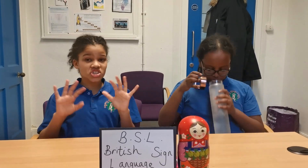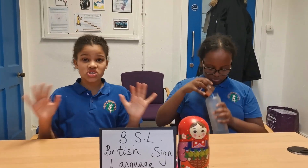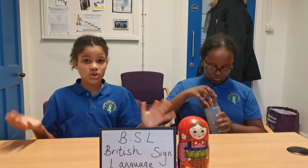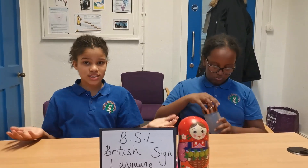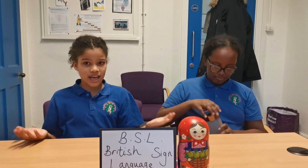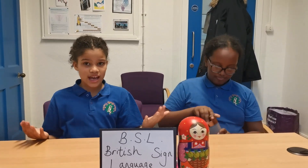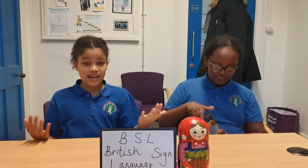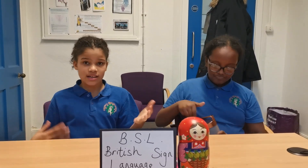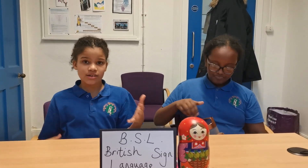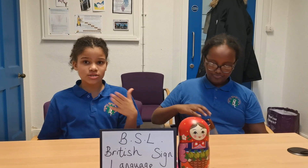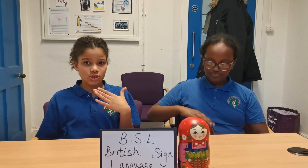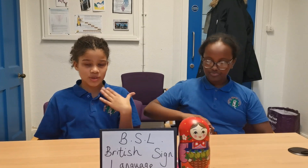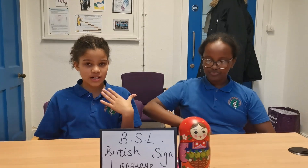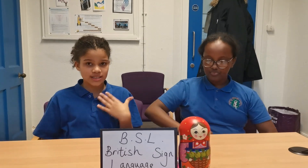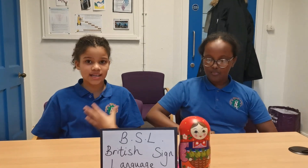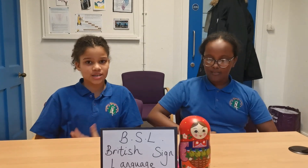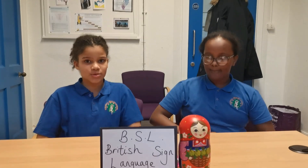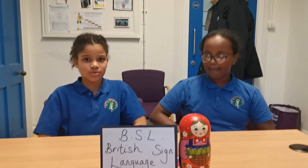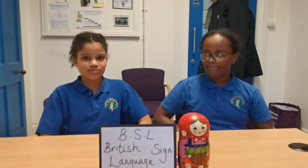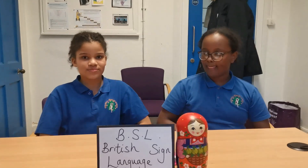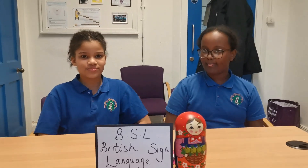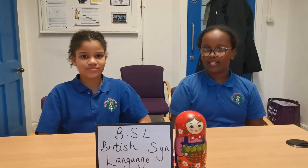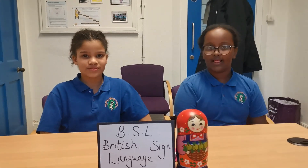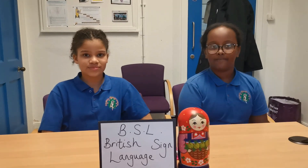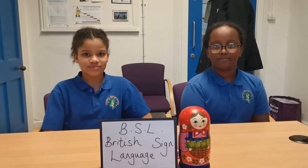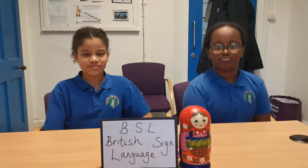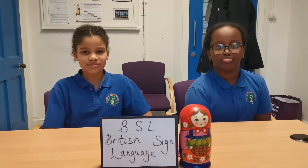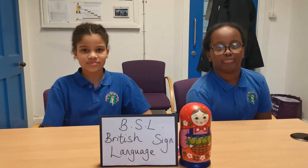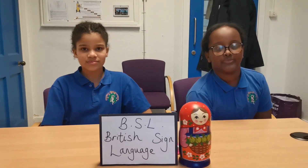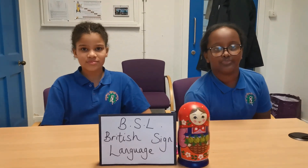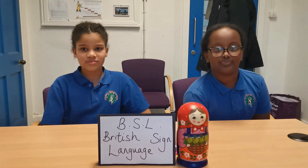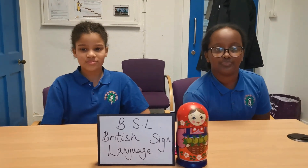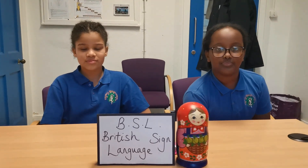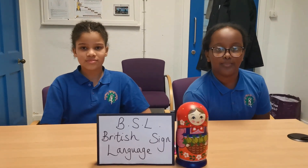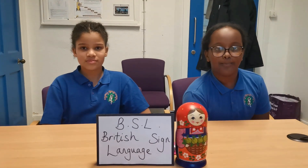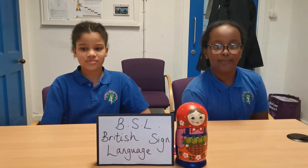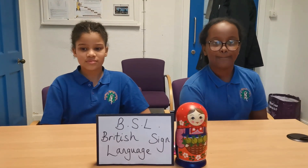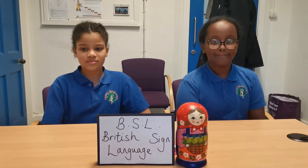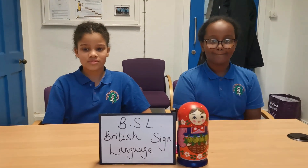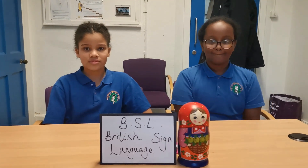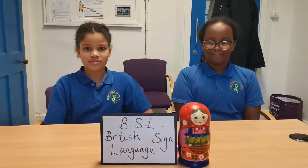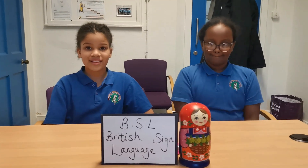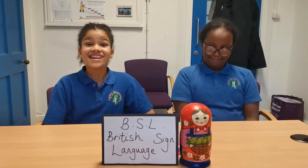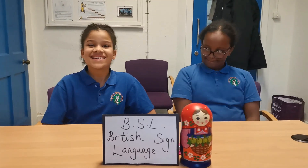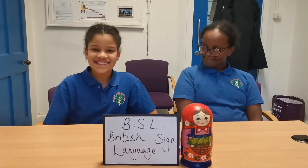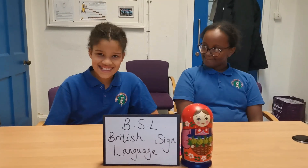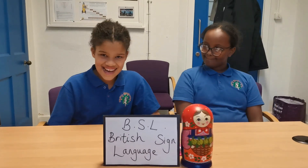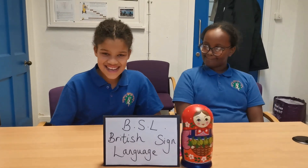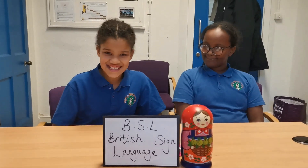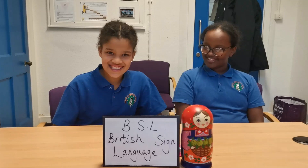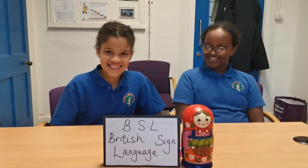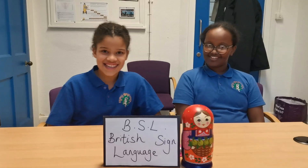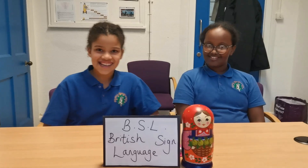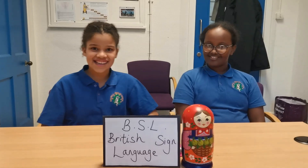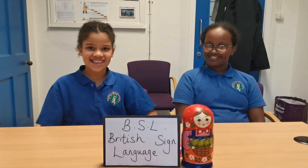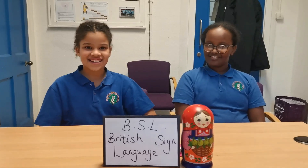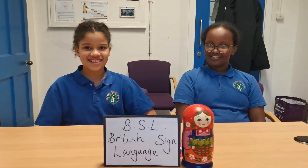just not say it and it'll still be understandable. Can I ask a question? Do you know the alphabet in sign language? Yes. Haala, would you like to